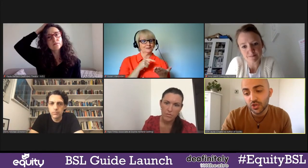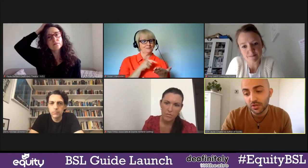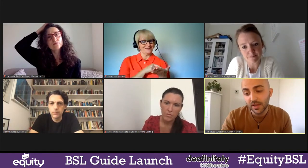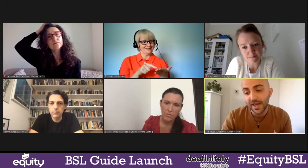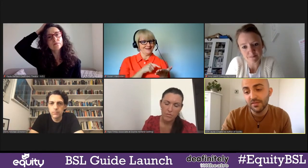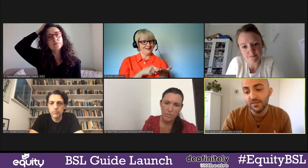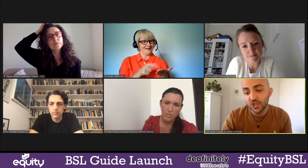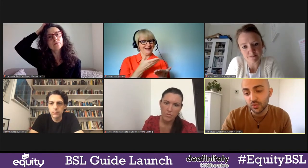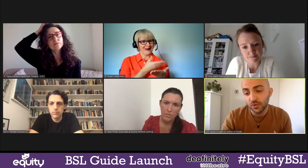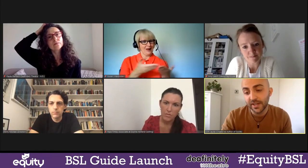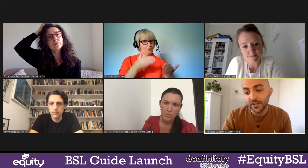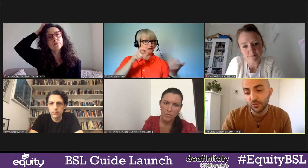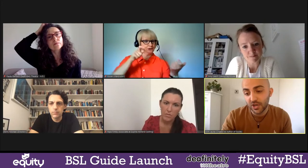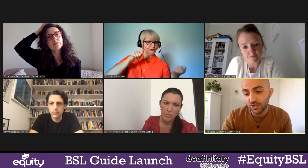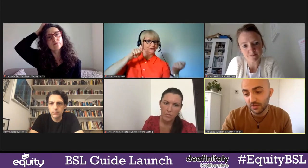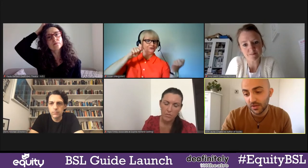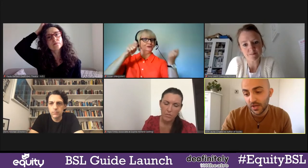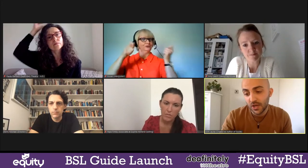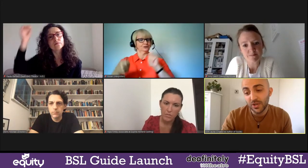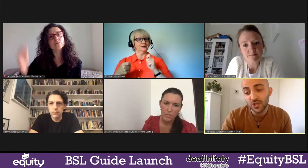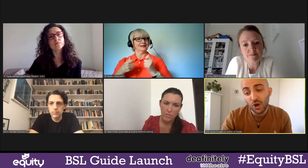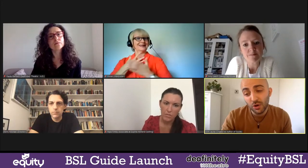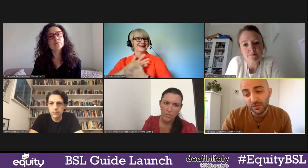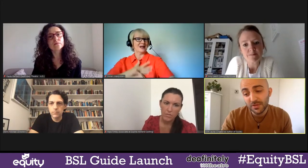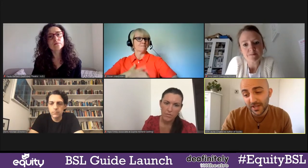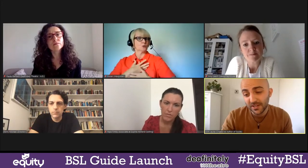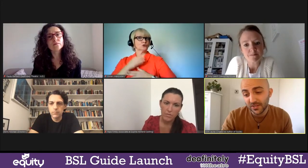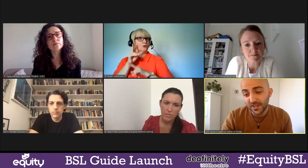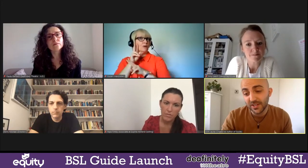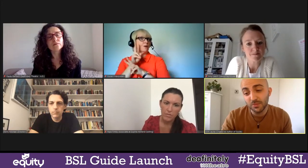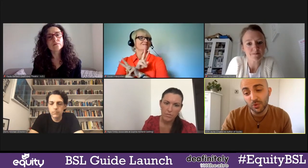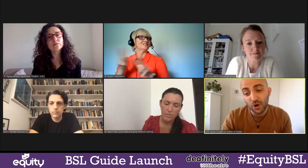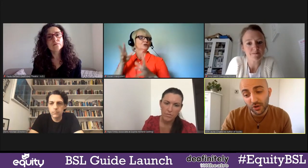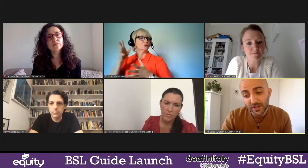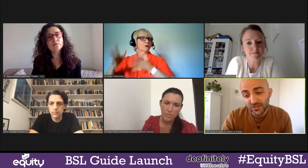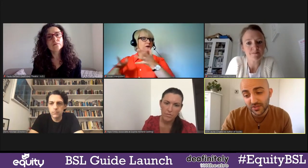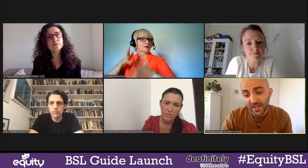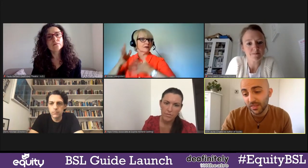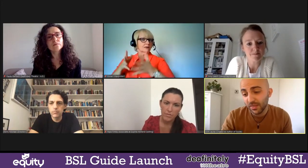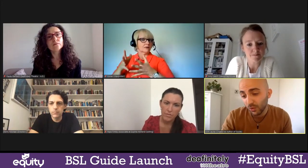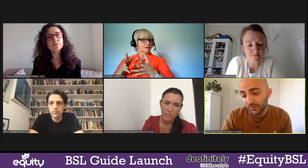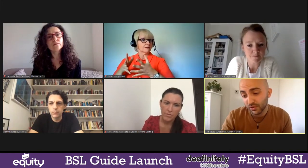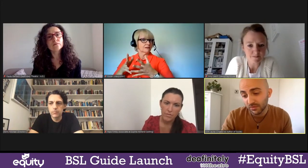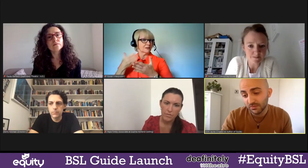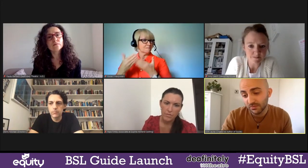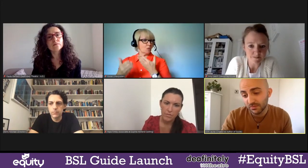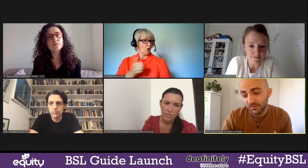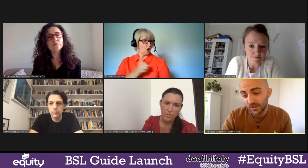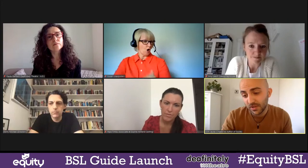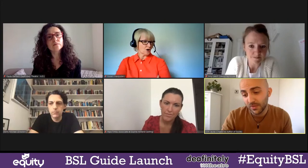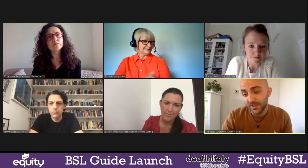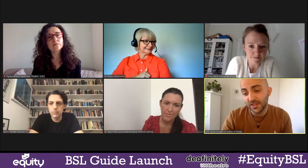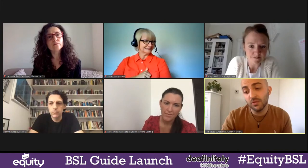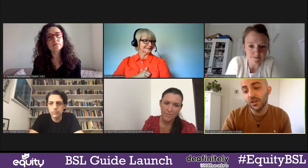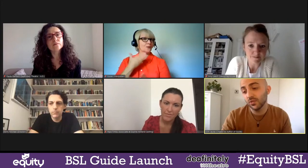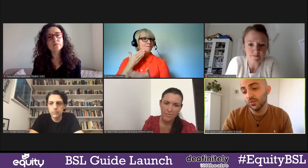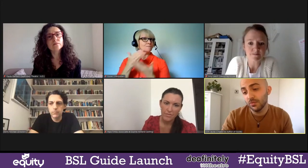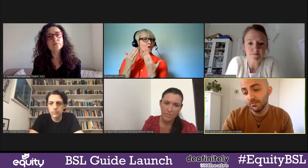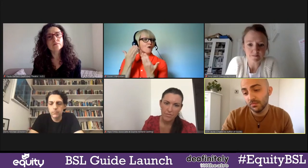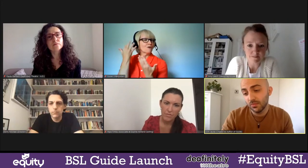emotional and visual expression, which often means it is more honest and thoughtful within the rehearsal room,